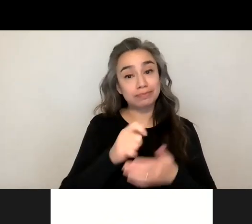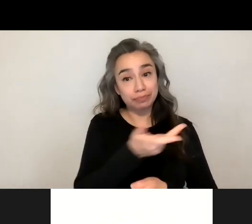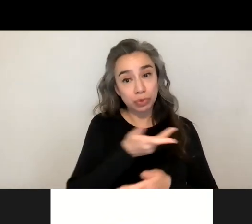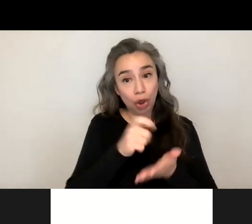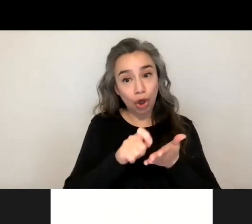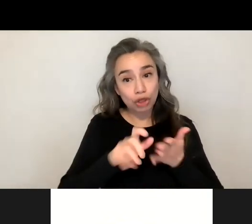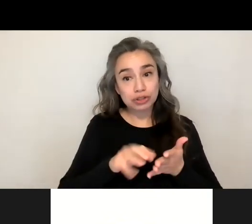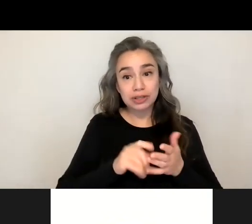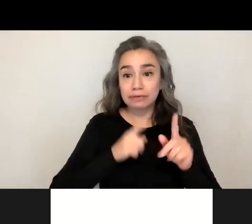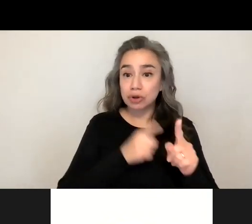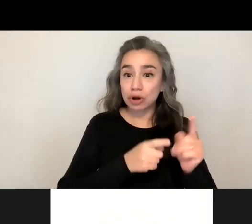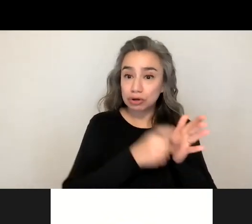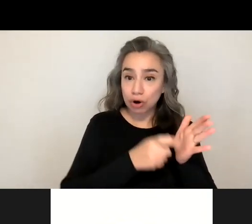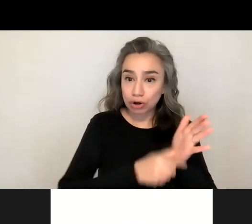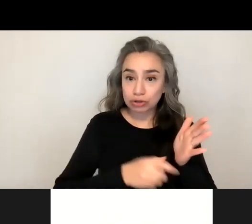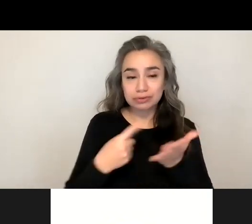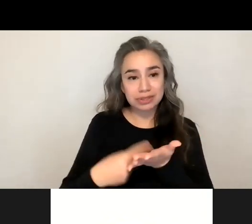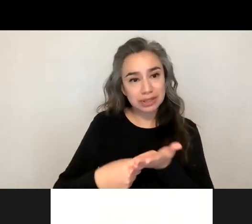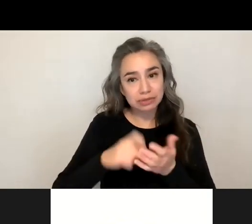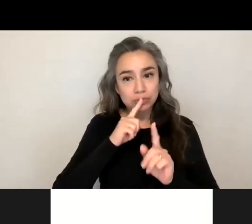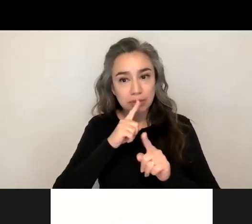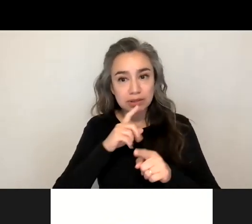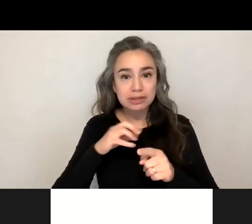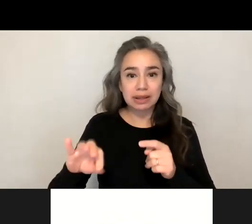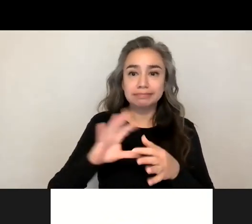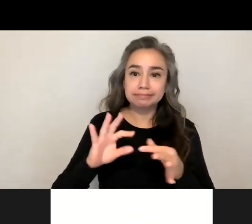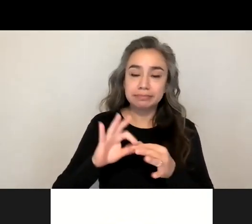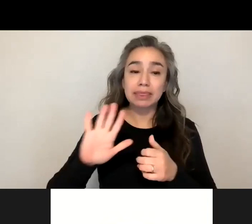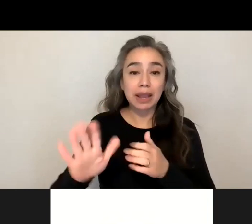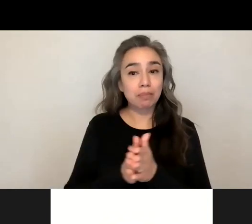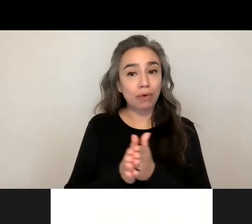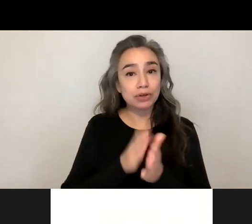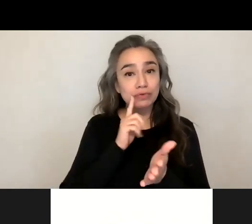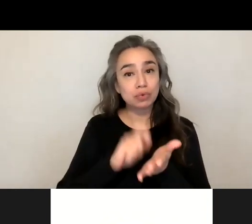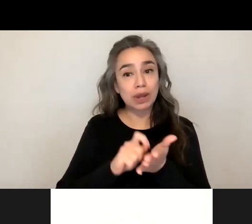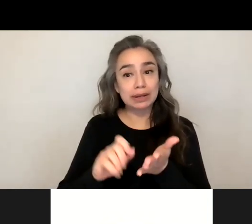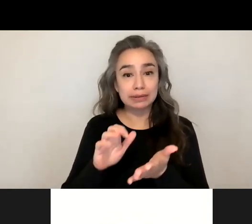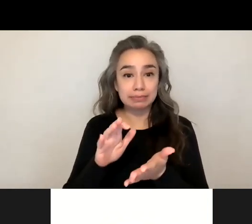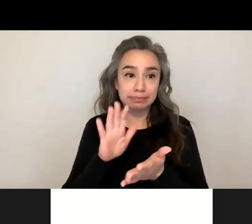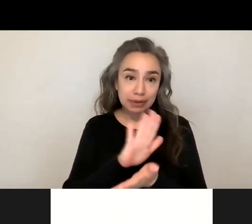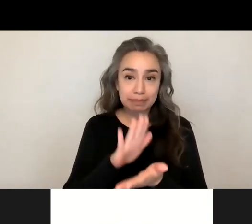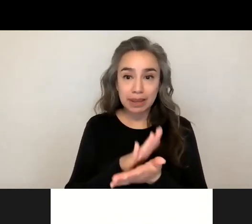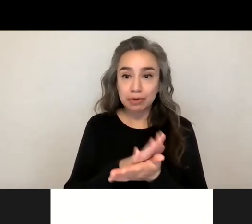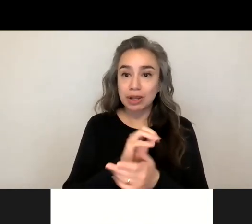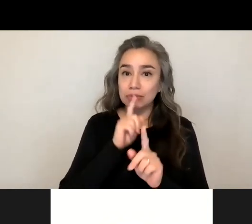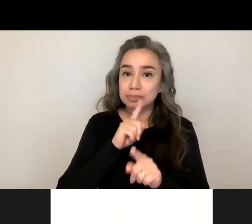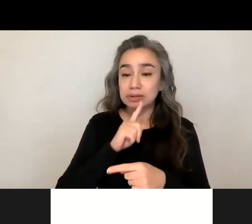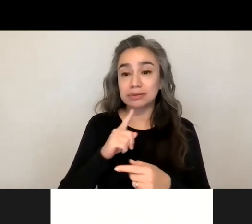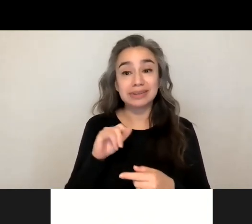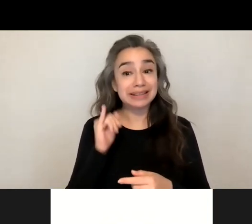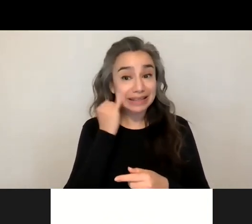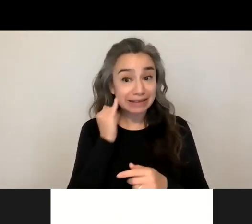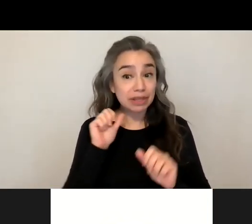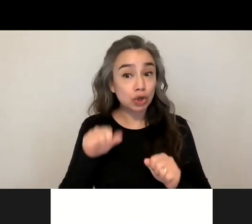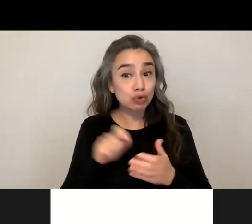and response process, including their motivation for writing the papers or responses, what they would add to them if they were writing